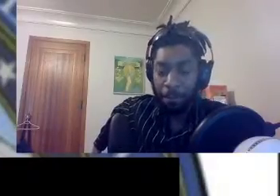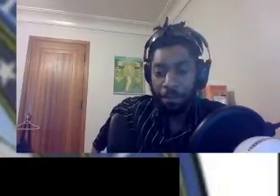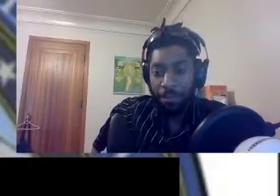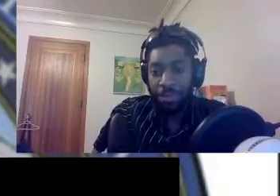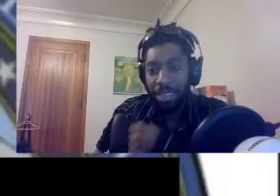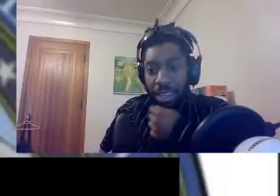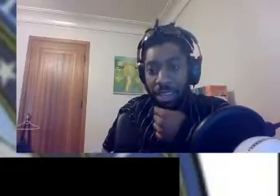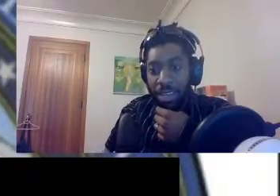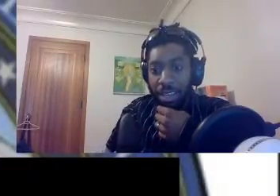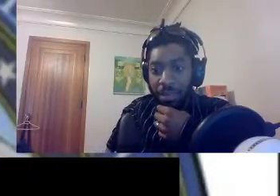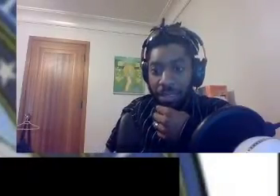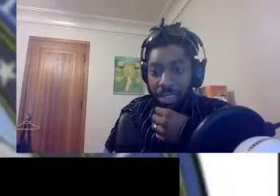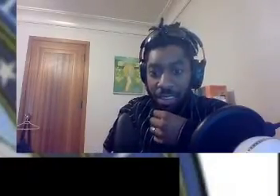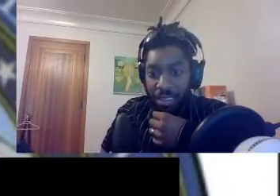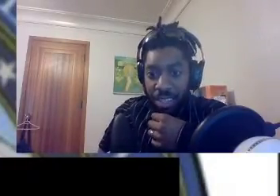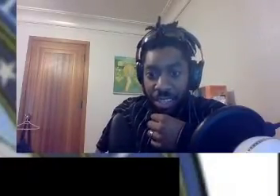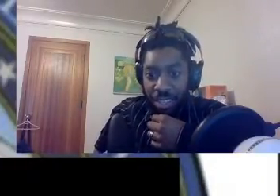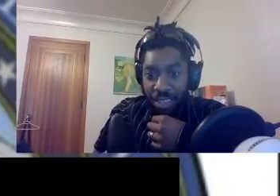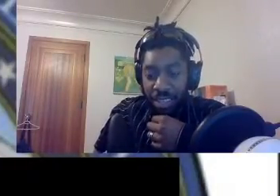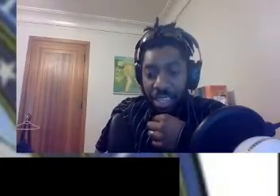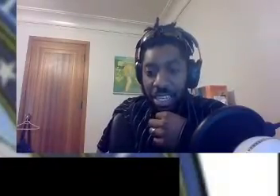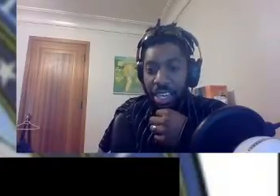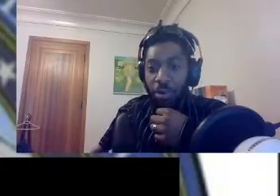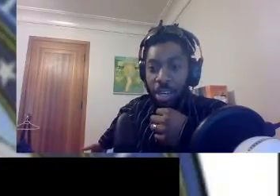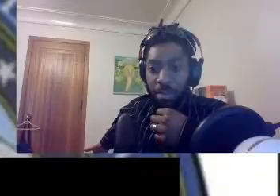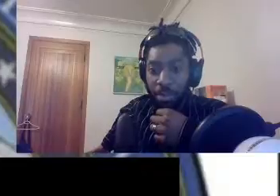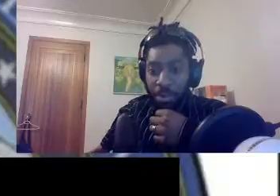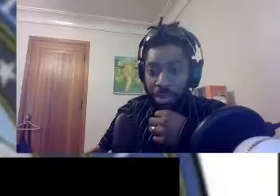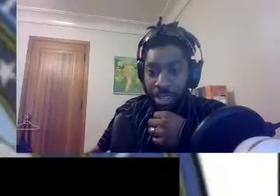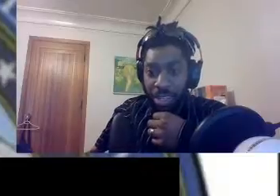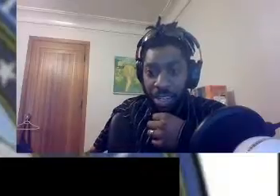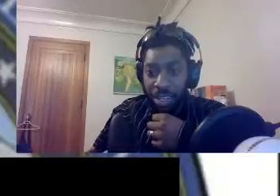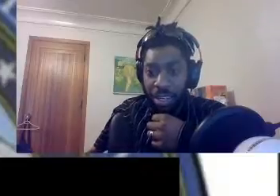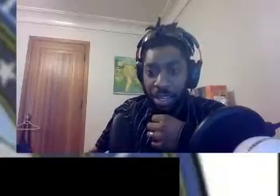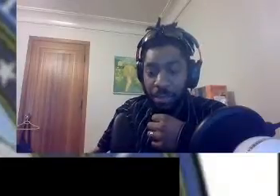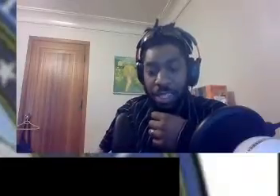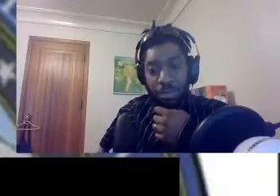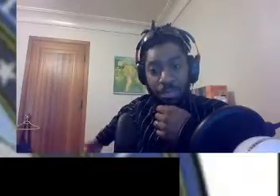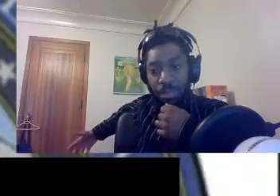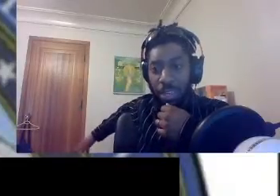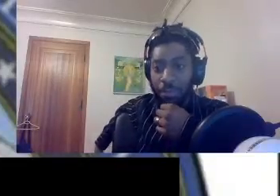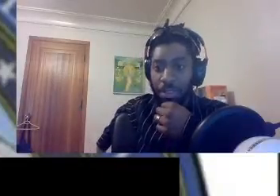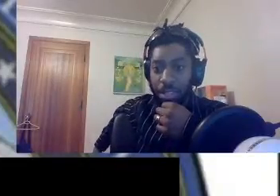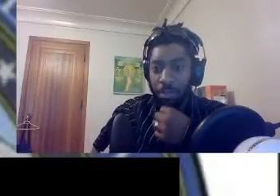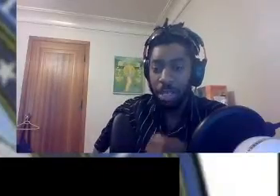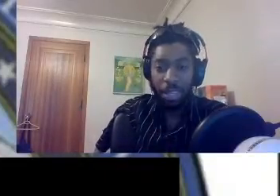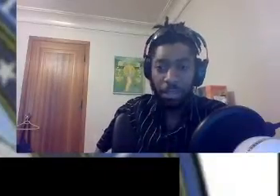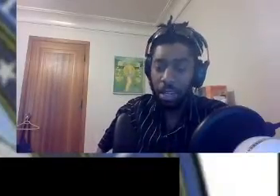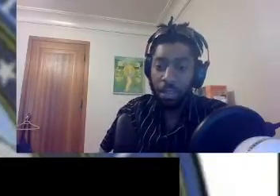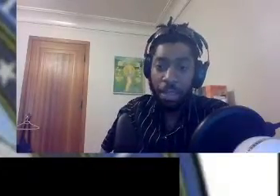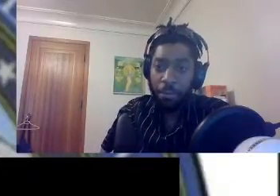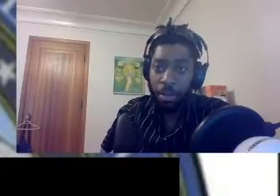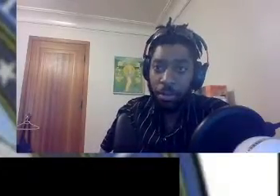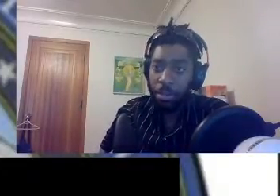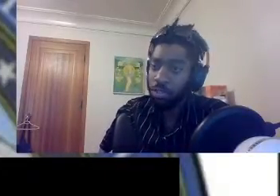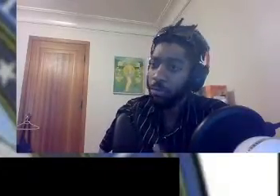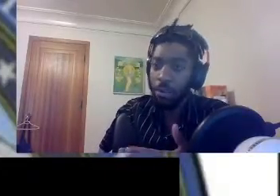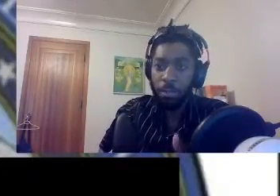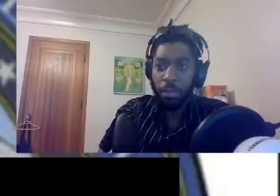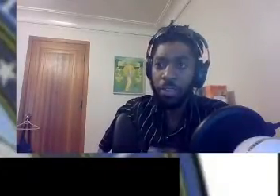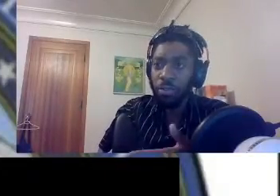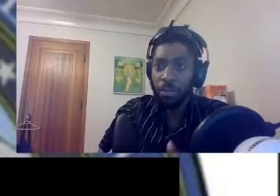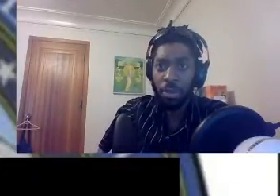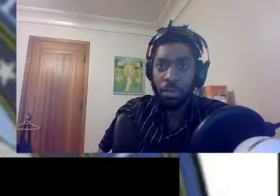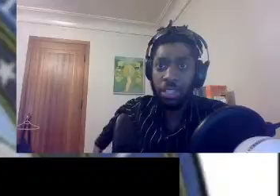thing. Let's see. Hey, Kyle, welcome aboard. Yeah, definitely. Yeah, like I said, I love that freedom of religion,